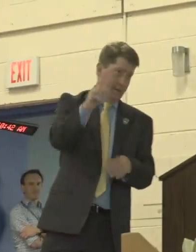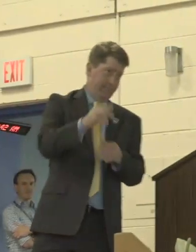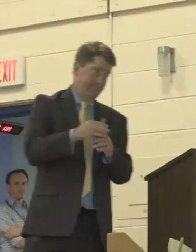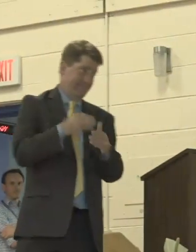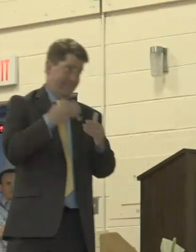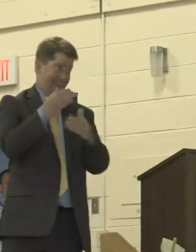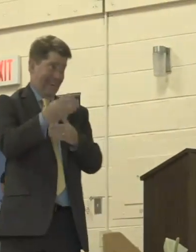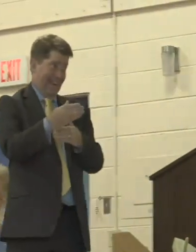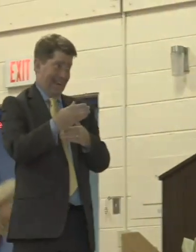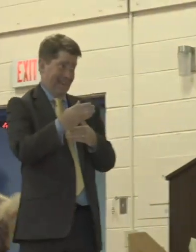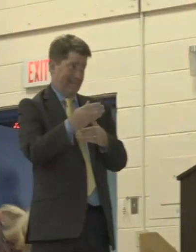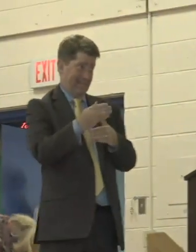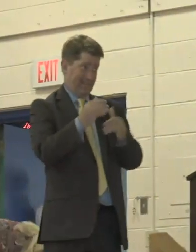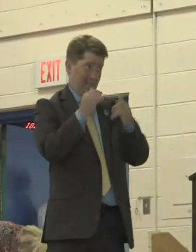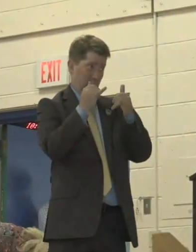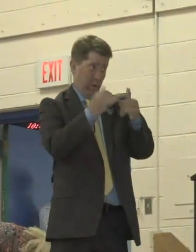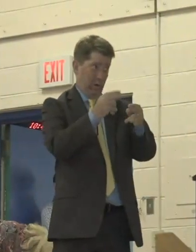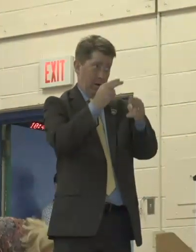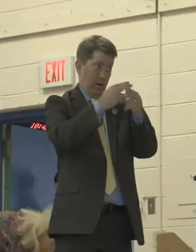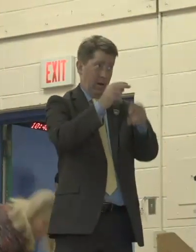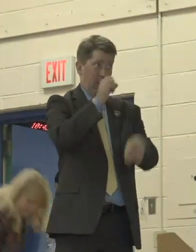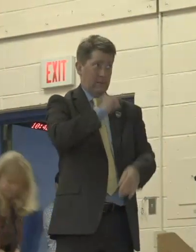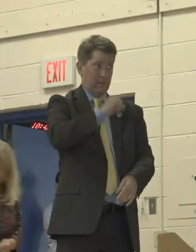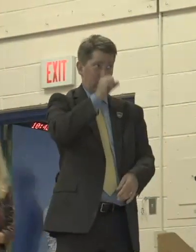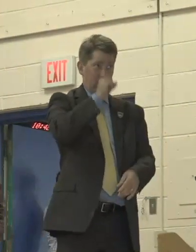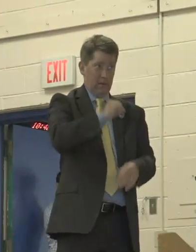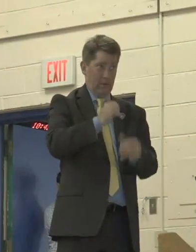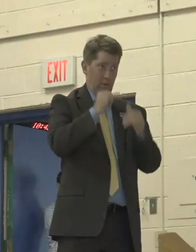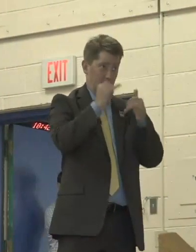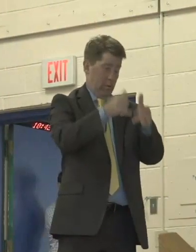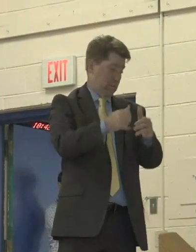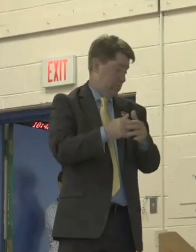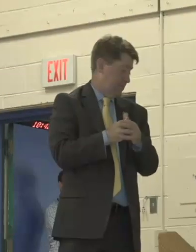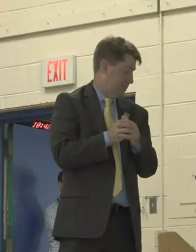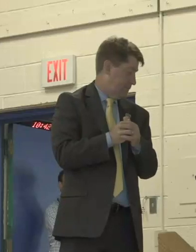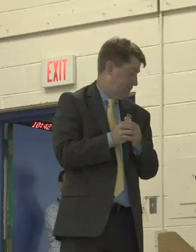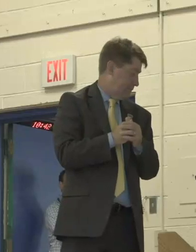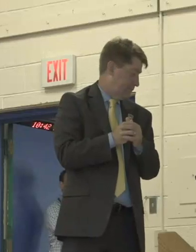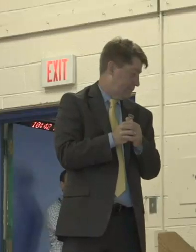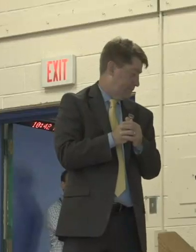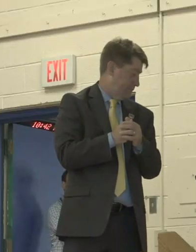Okay, this next award is called the Ice Cream Award.